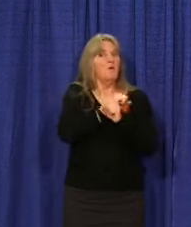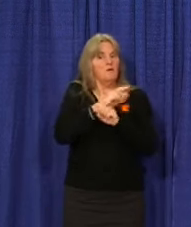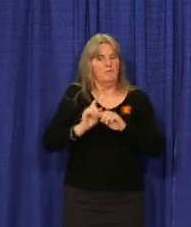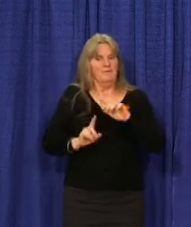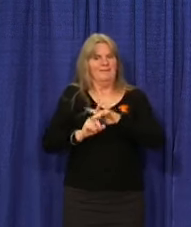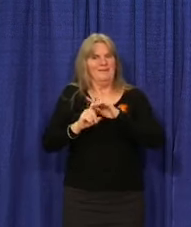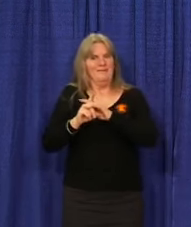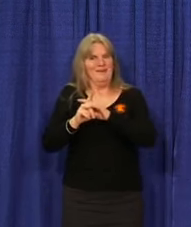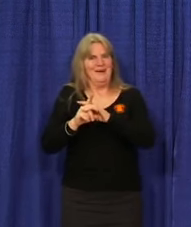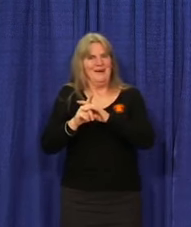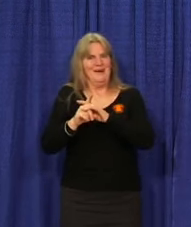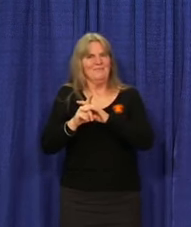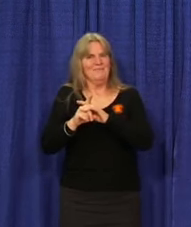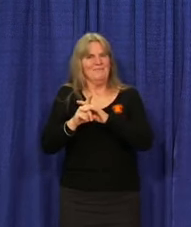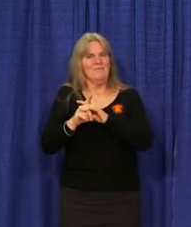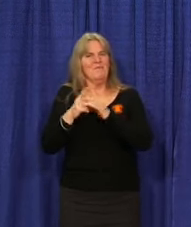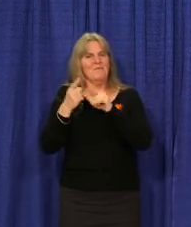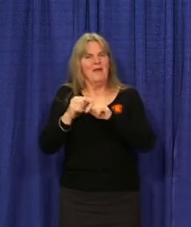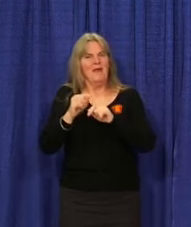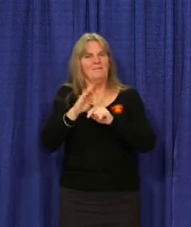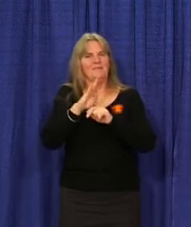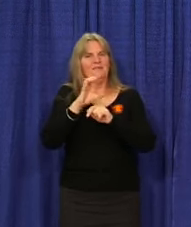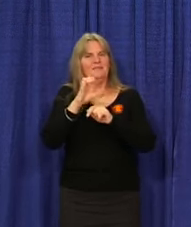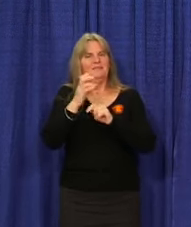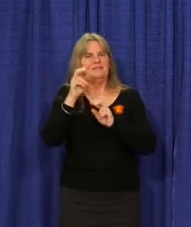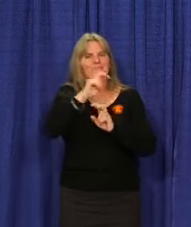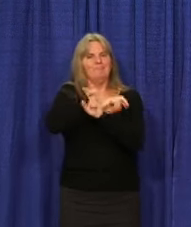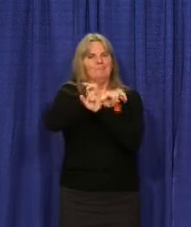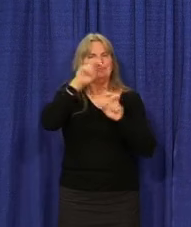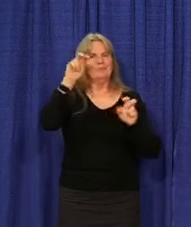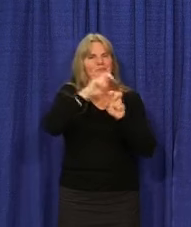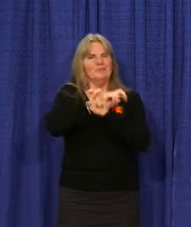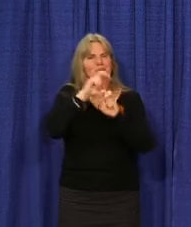with the opening of the